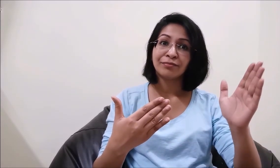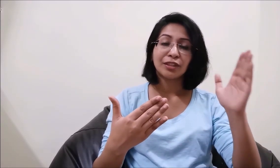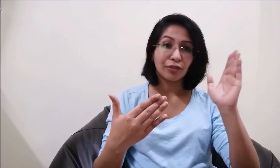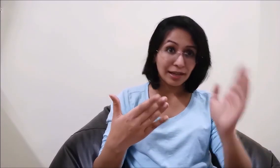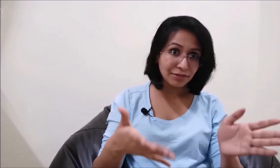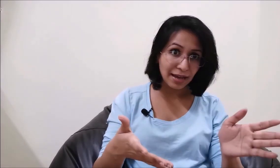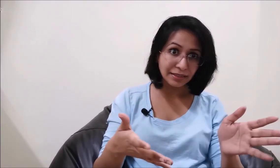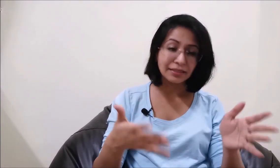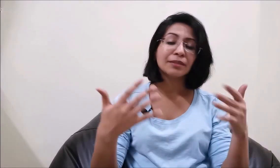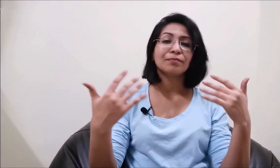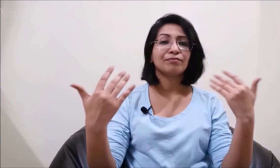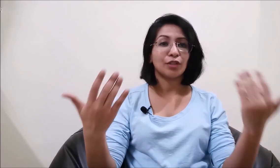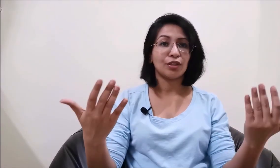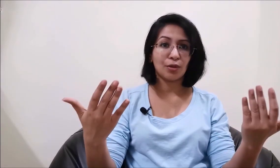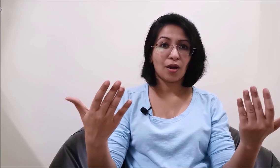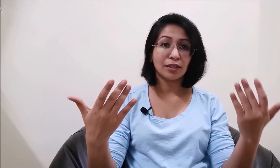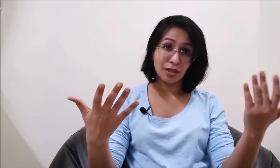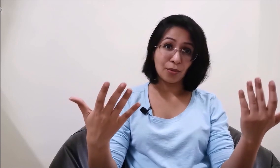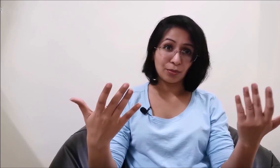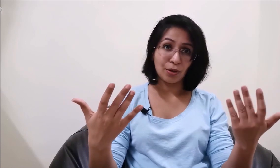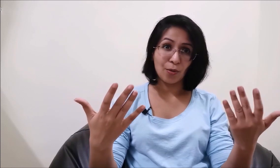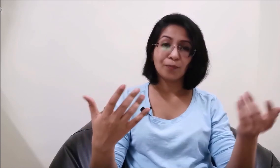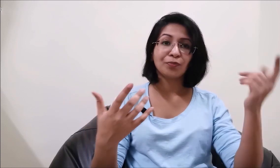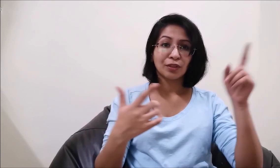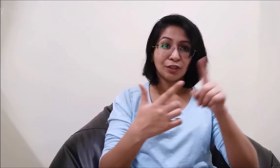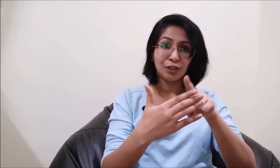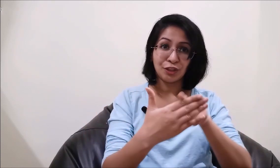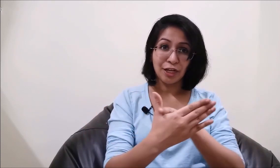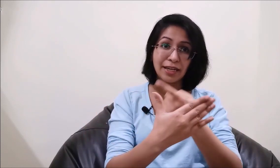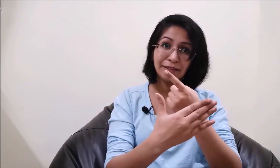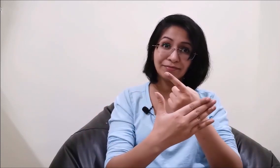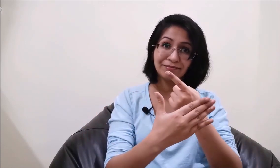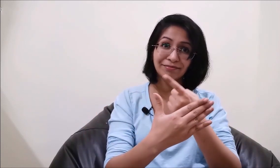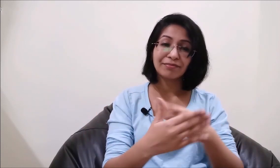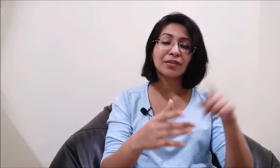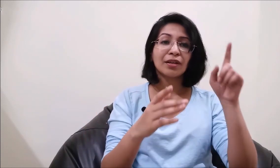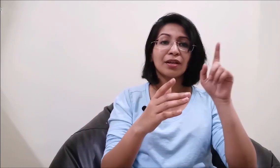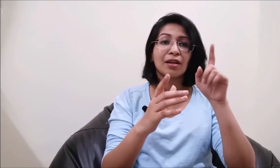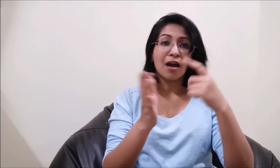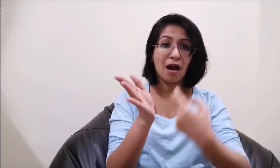So for left-handed, this is how it will go. J,